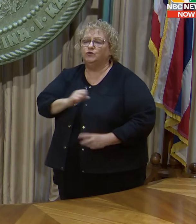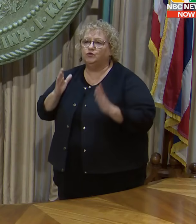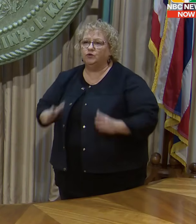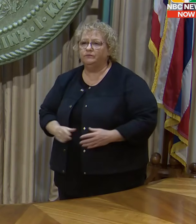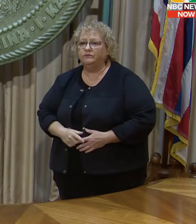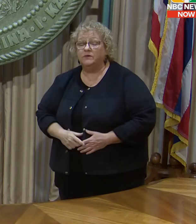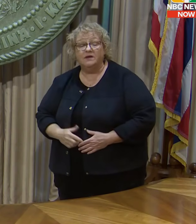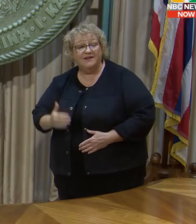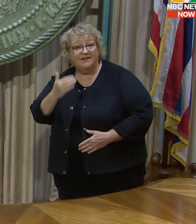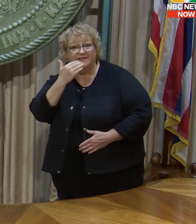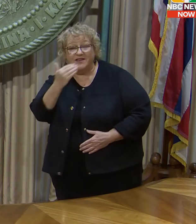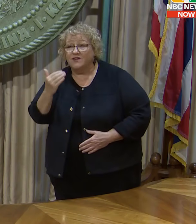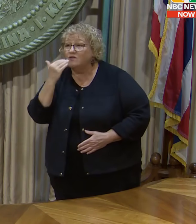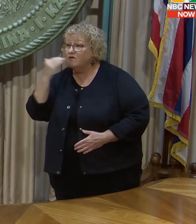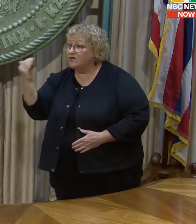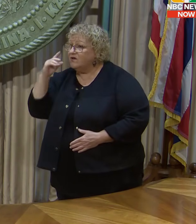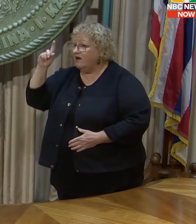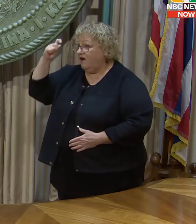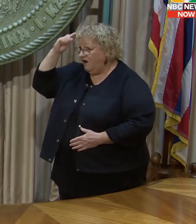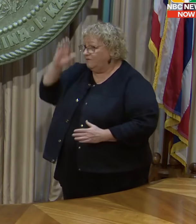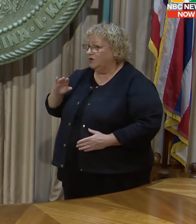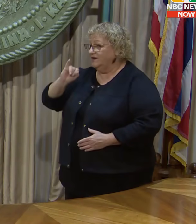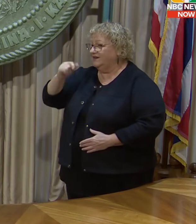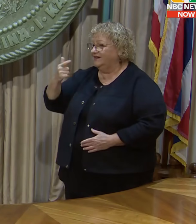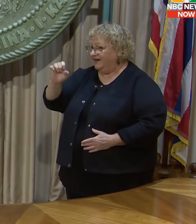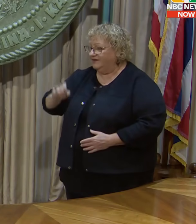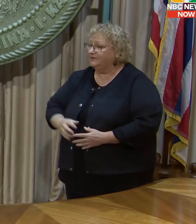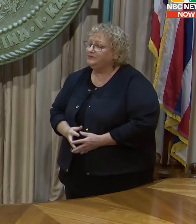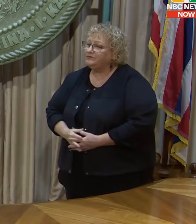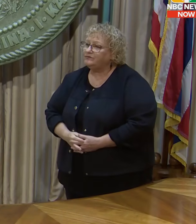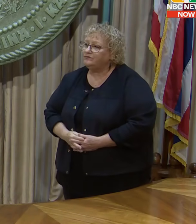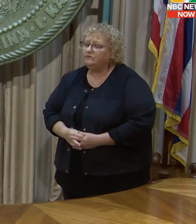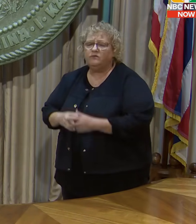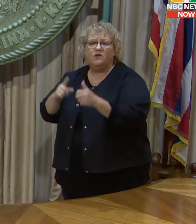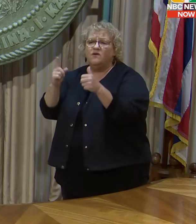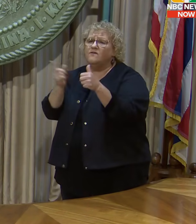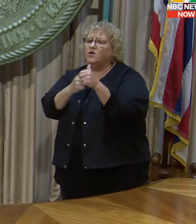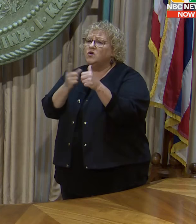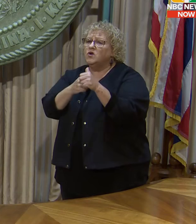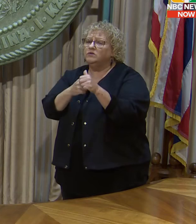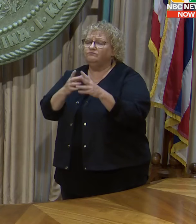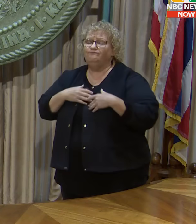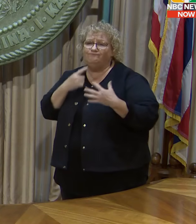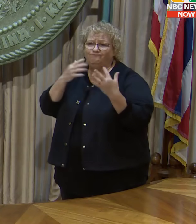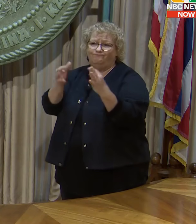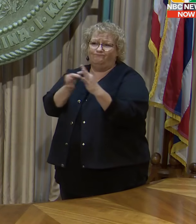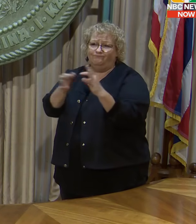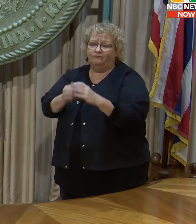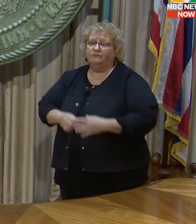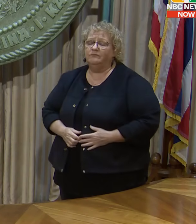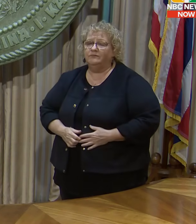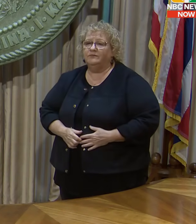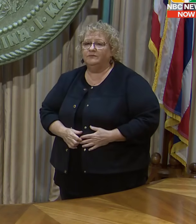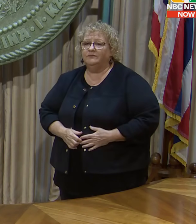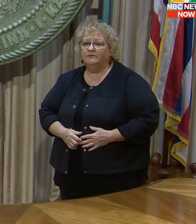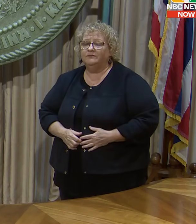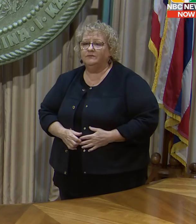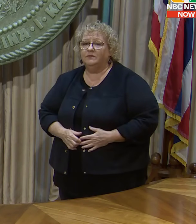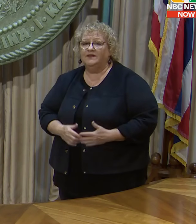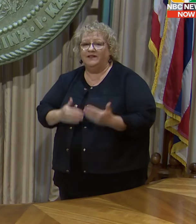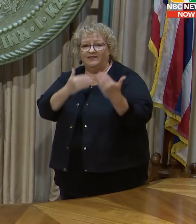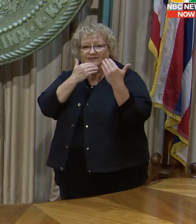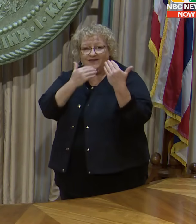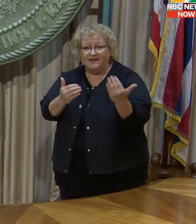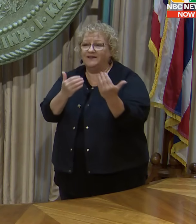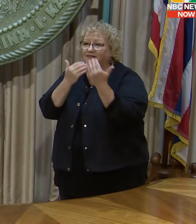Thank you, Jody, and thank you to Governor Ige. The first thing I want to say is to thank every